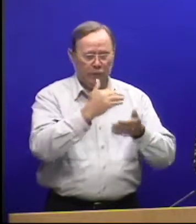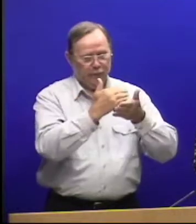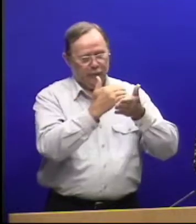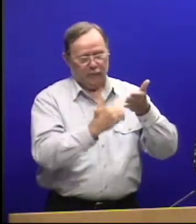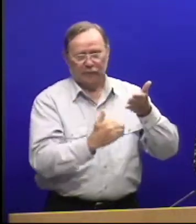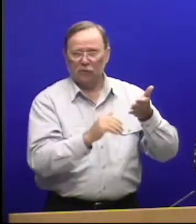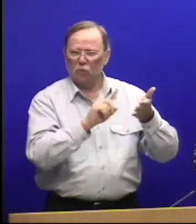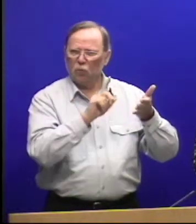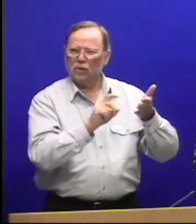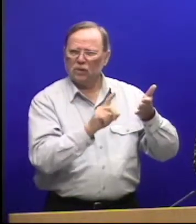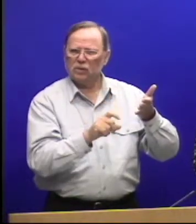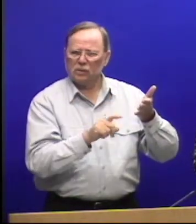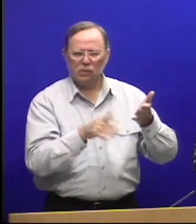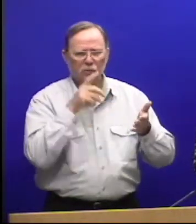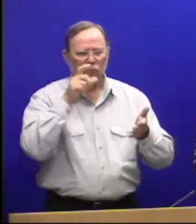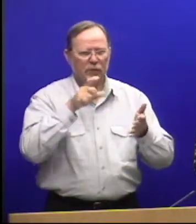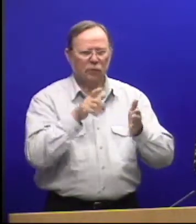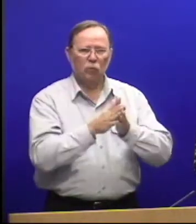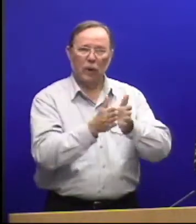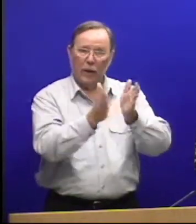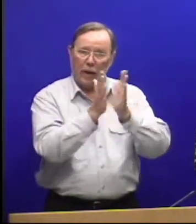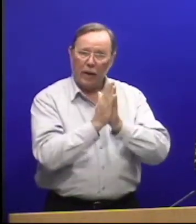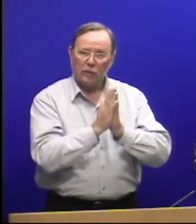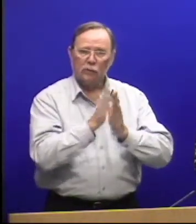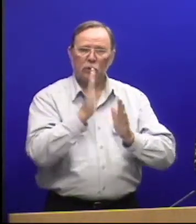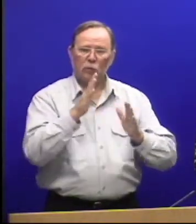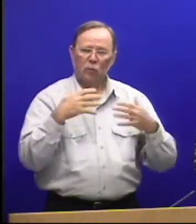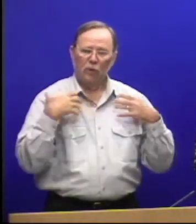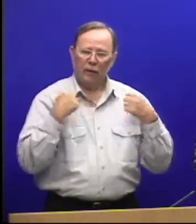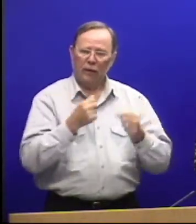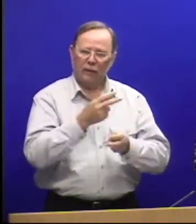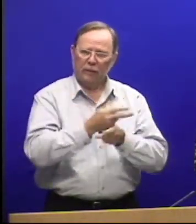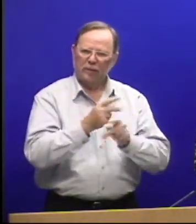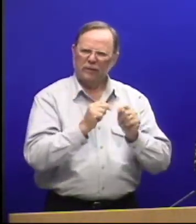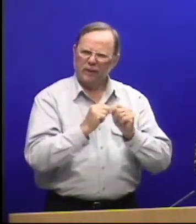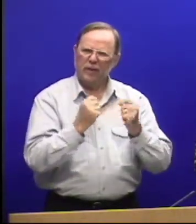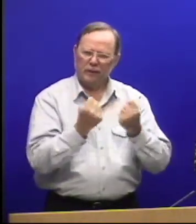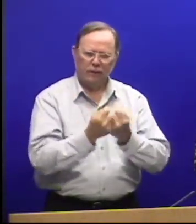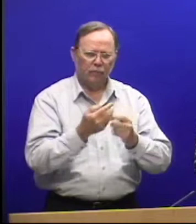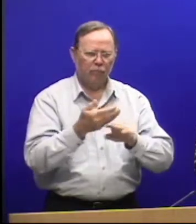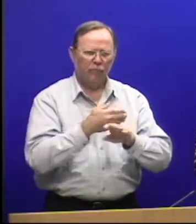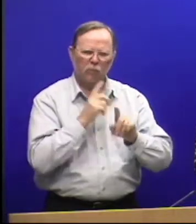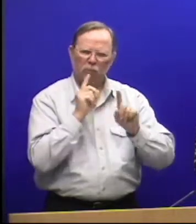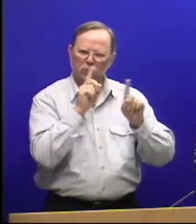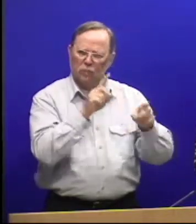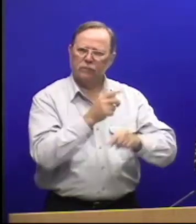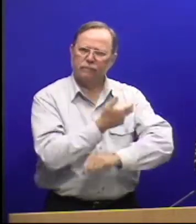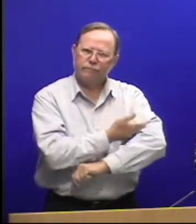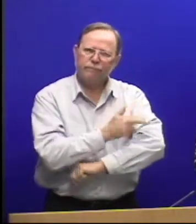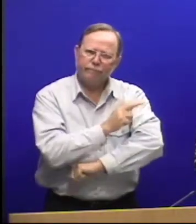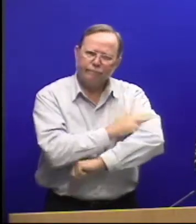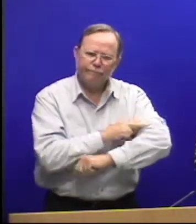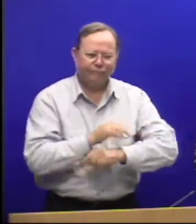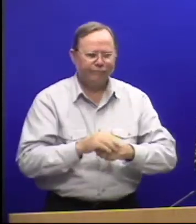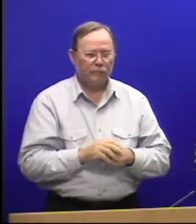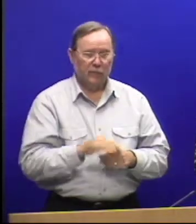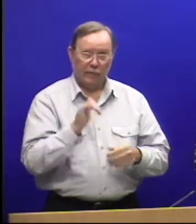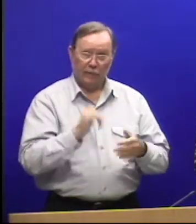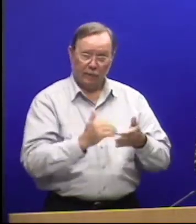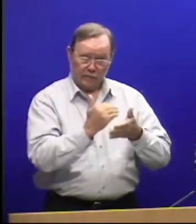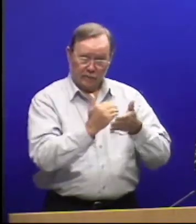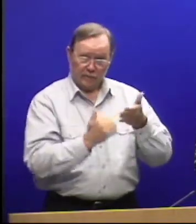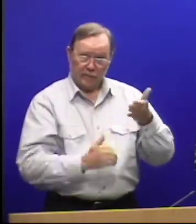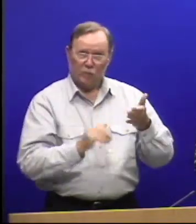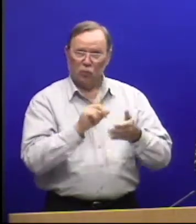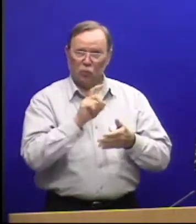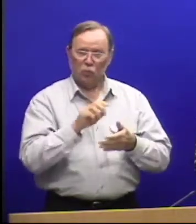will need to ask your healthcare team before you go to the hospital. This list of questions will be